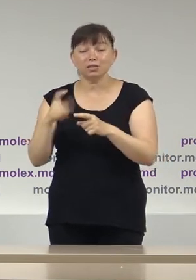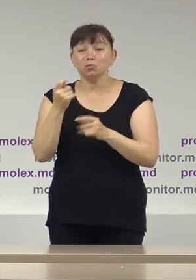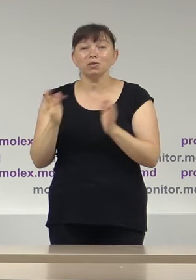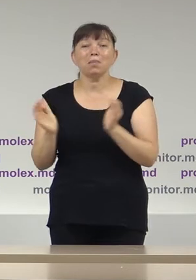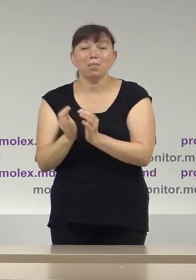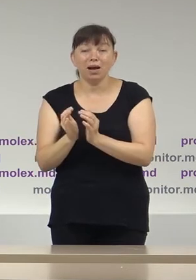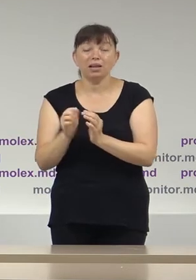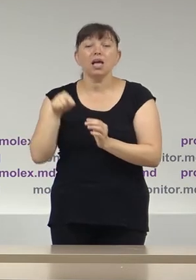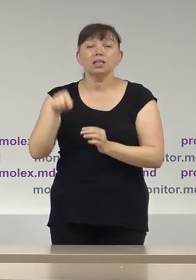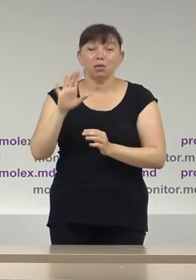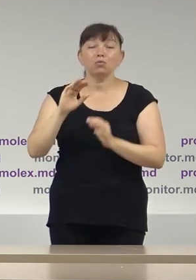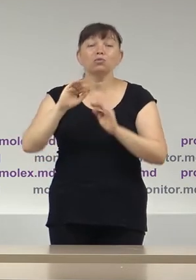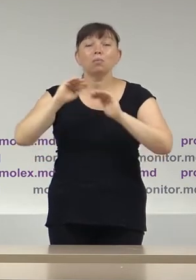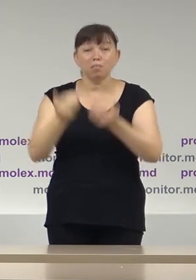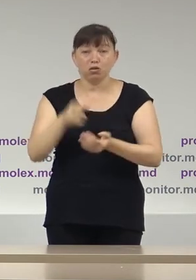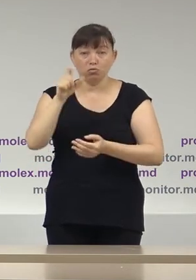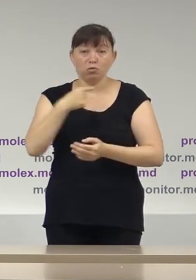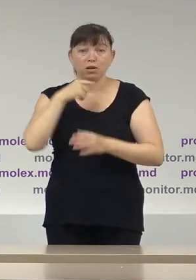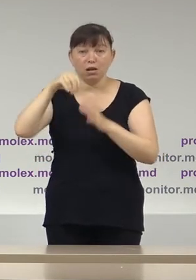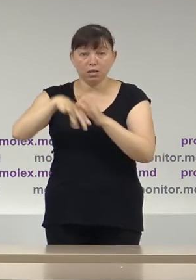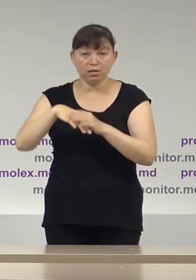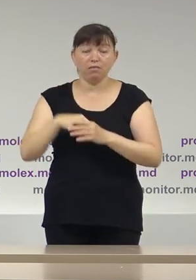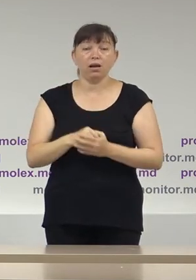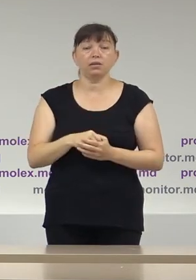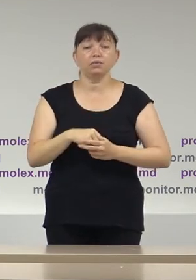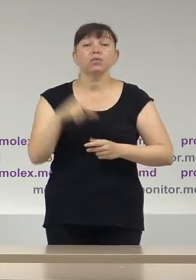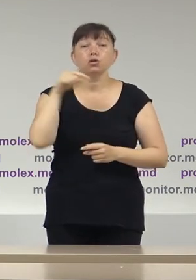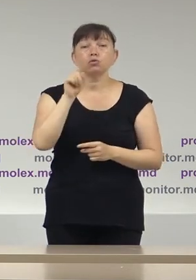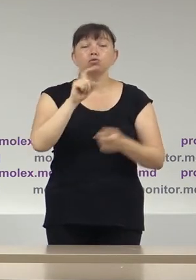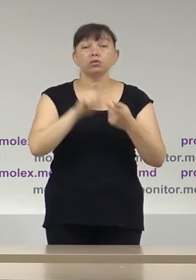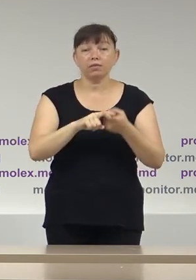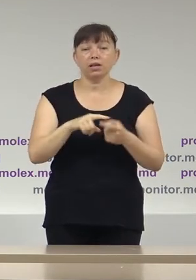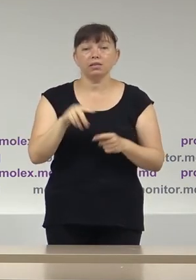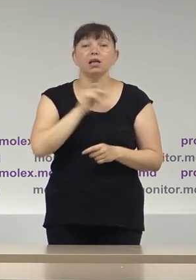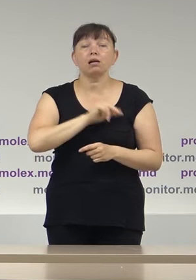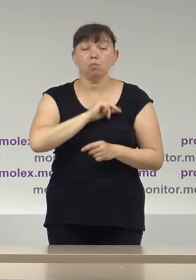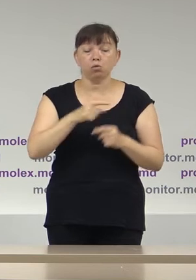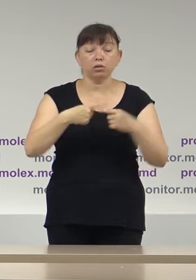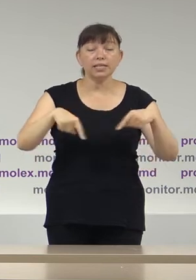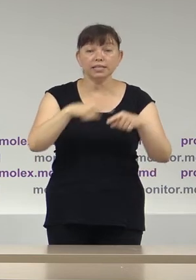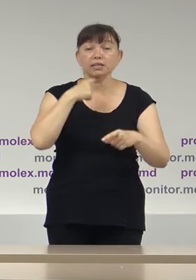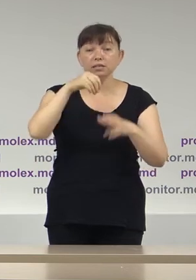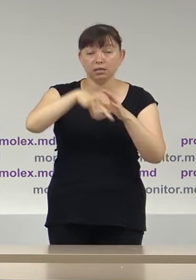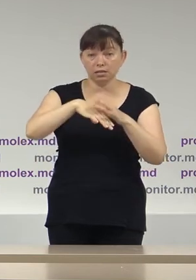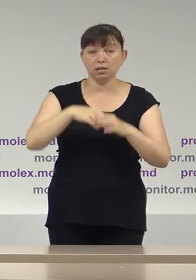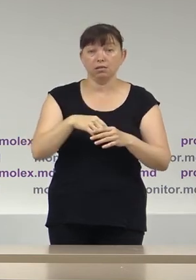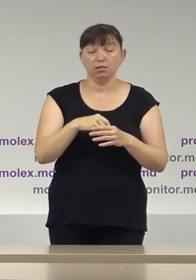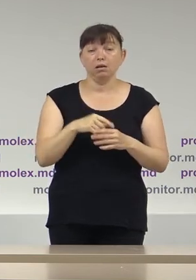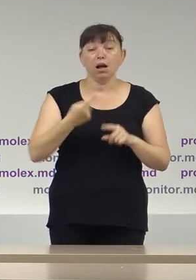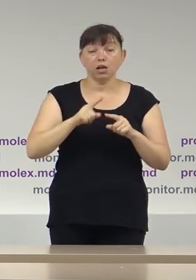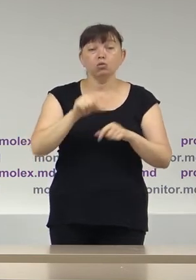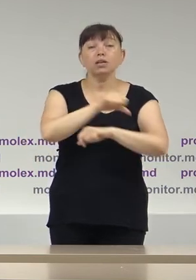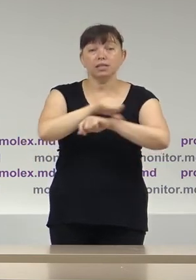5,000 ballot papers were printed for each of them. Five smaller polling stations are an exception where